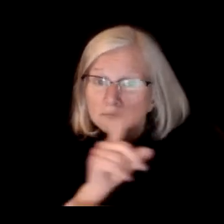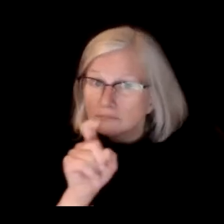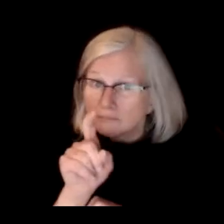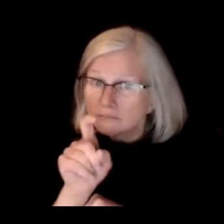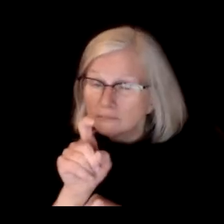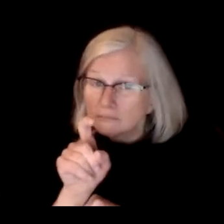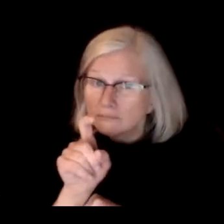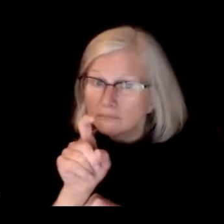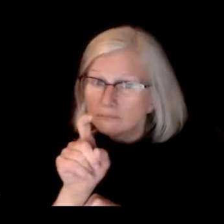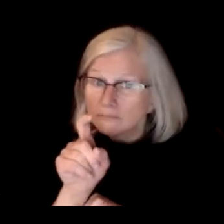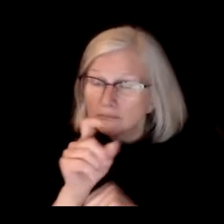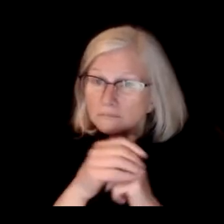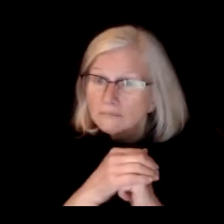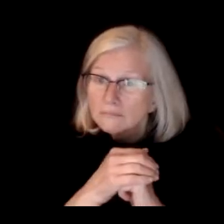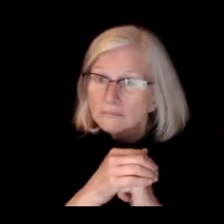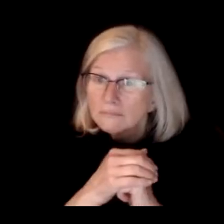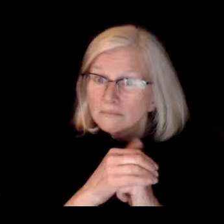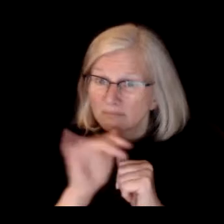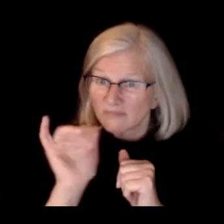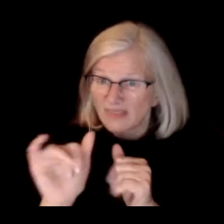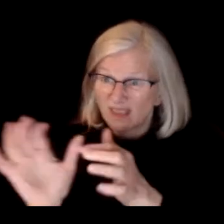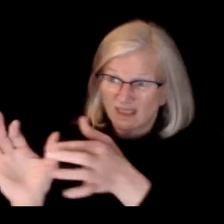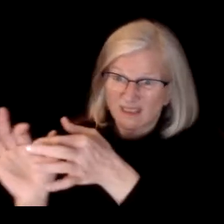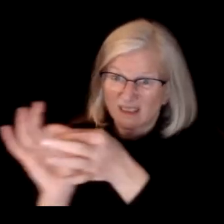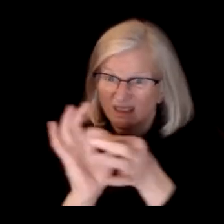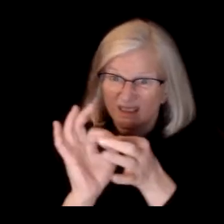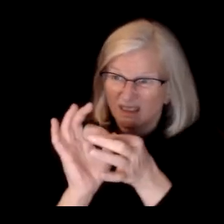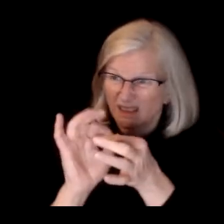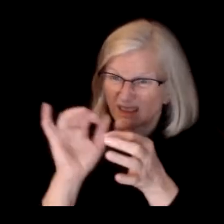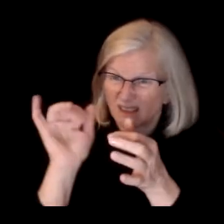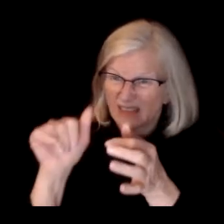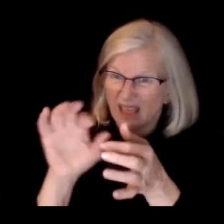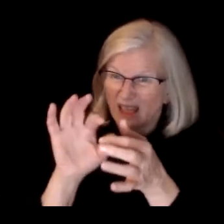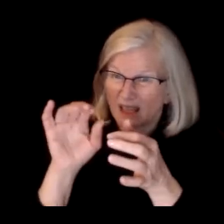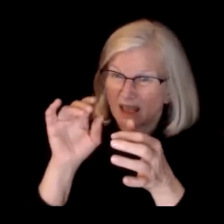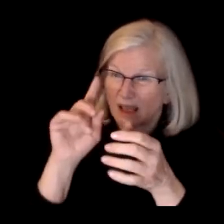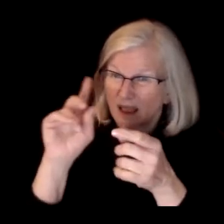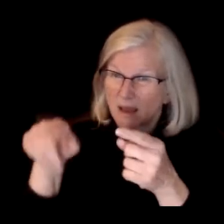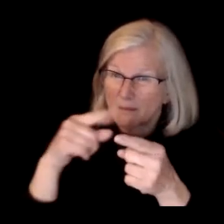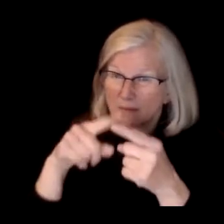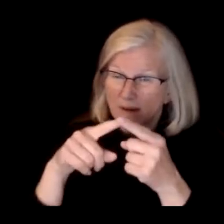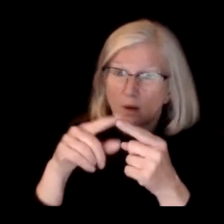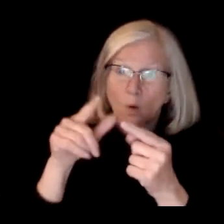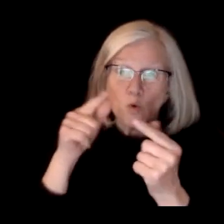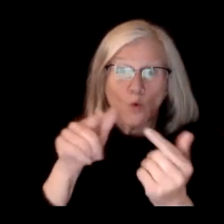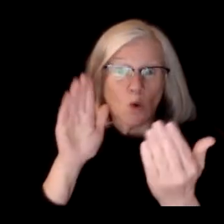closely tied together that you can't have one without the other? Or are you anticipating that he will follow through on that?